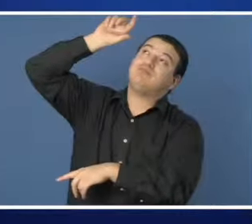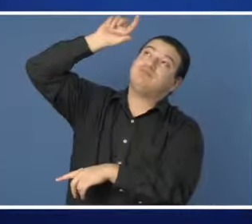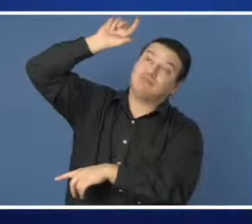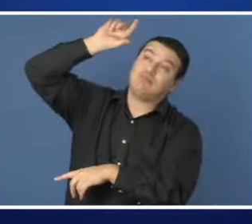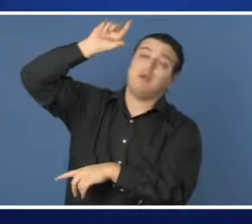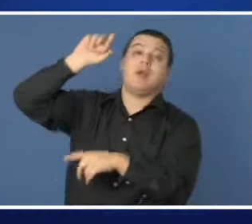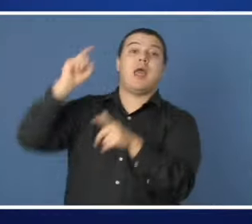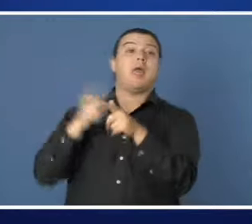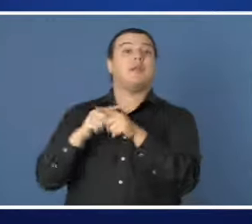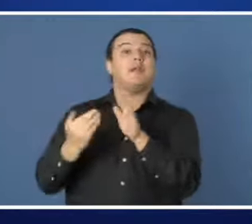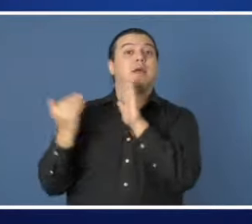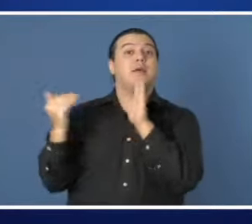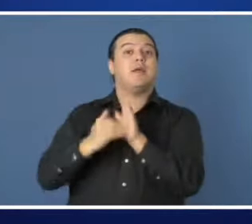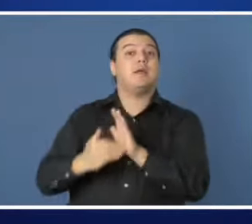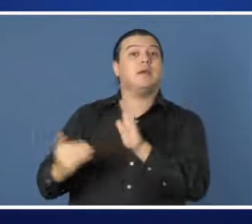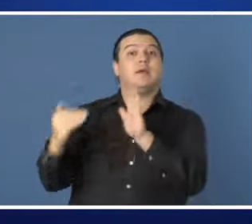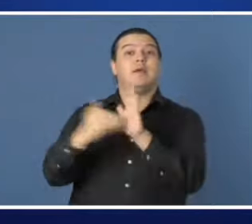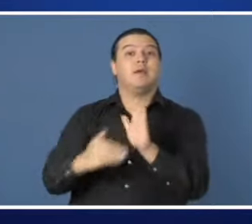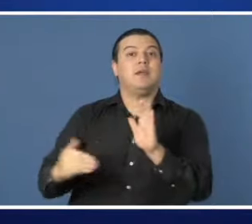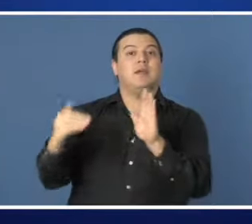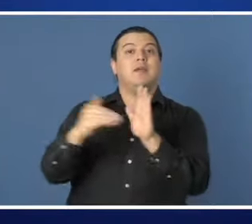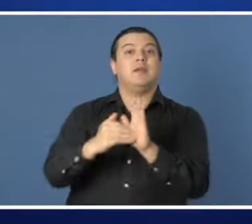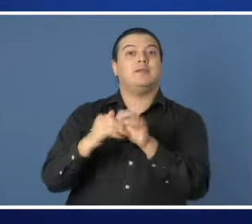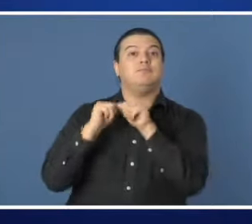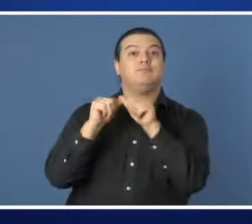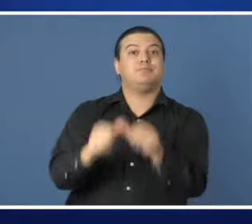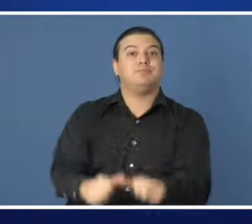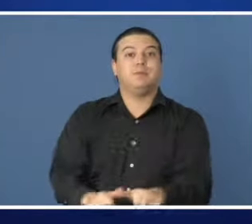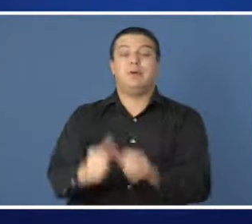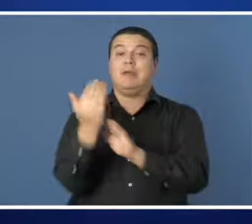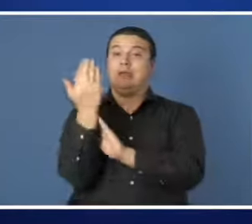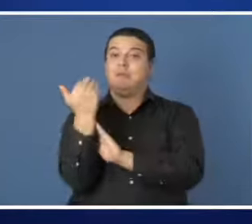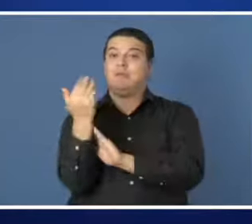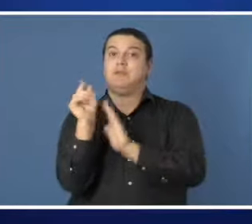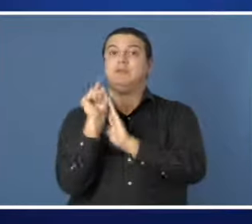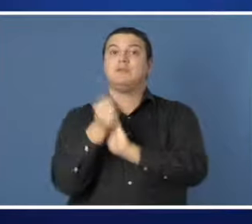Repeat that process for 15 minutes.